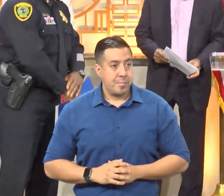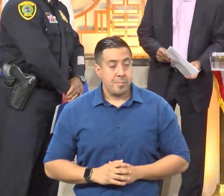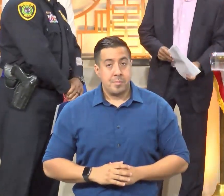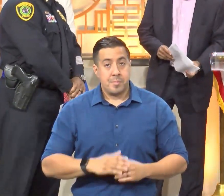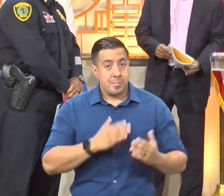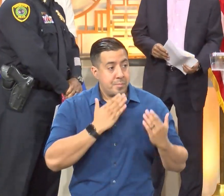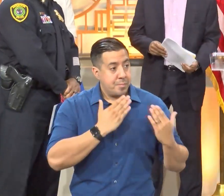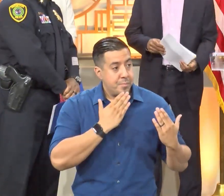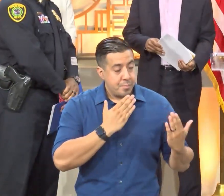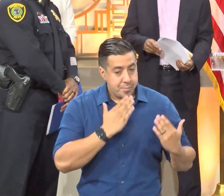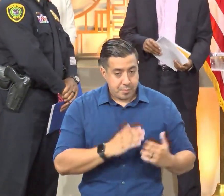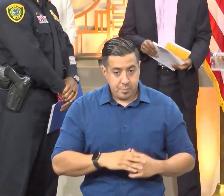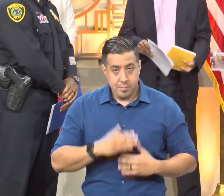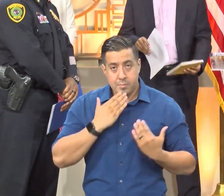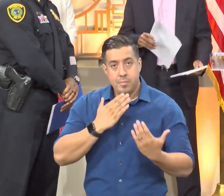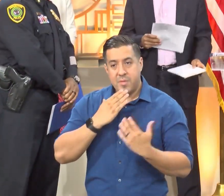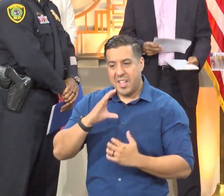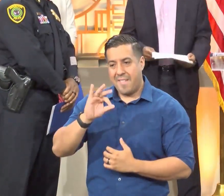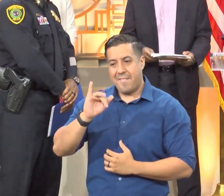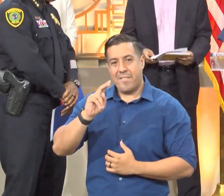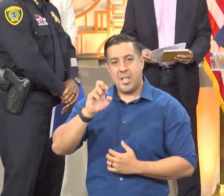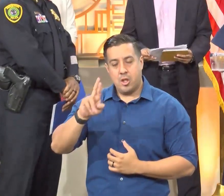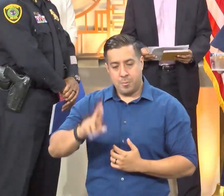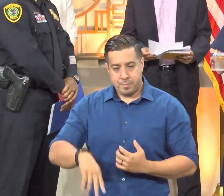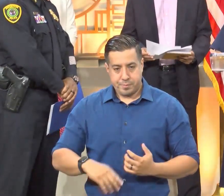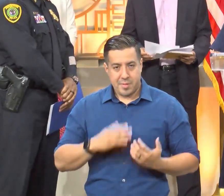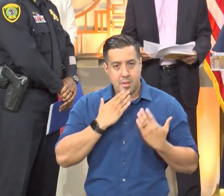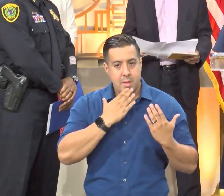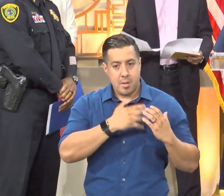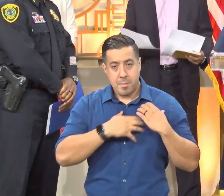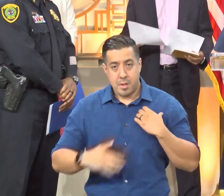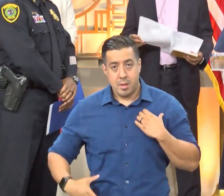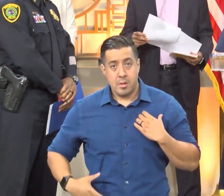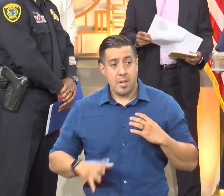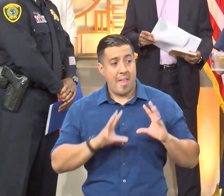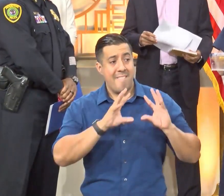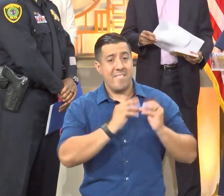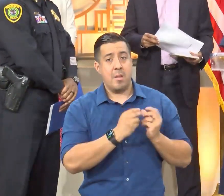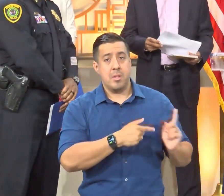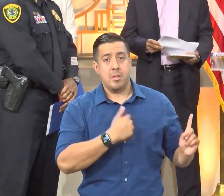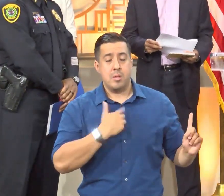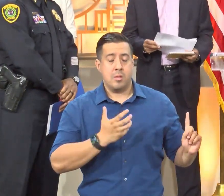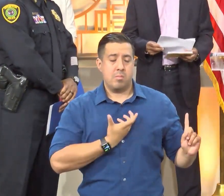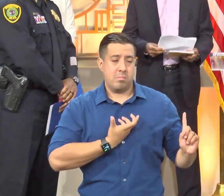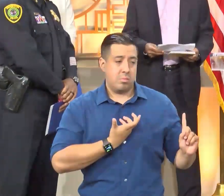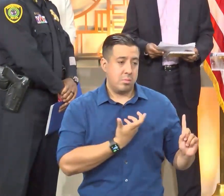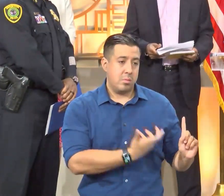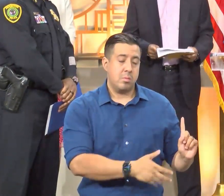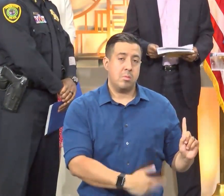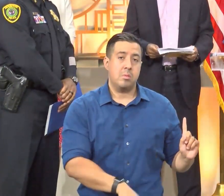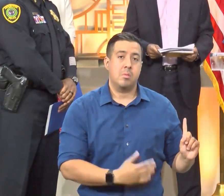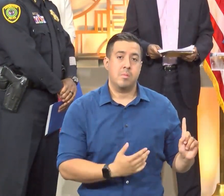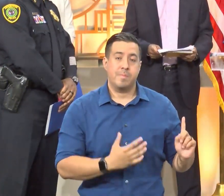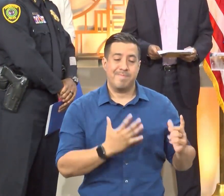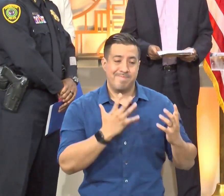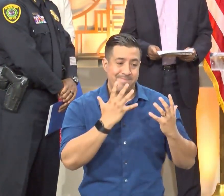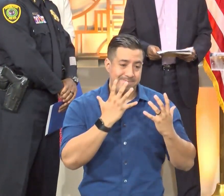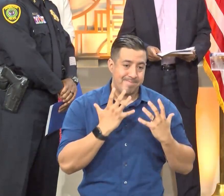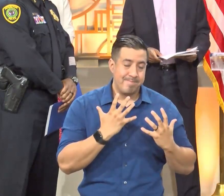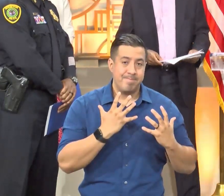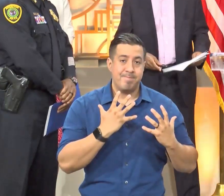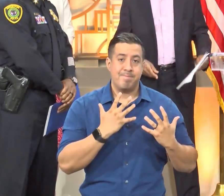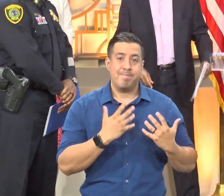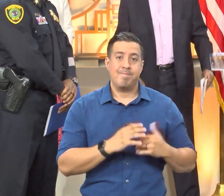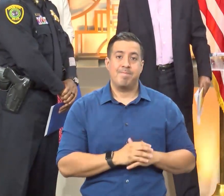Thank you, Mayor Turner. Thank you, Chief Finner. And to the families, we express our heartfelt condolences and